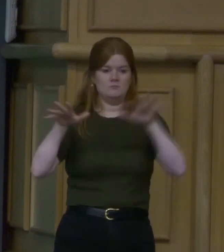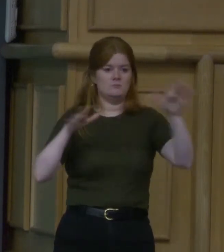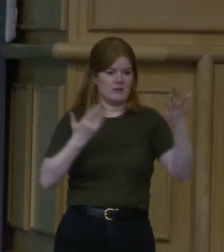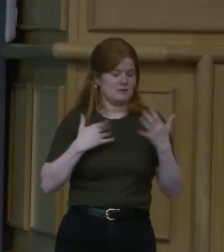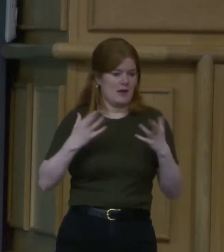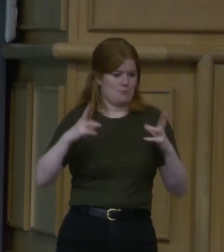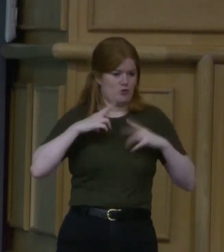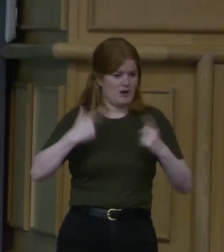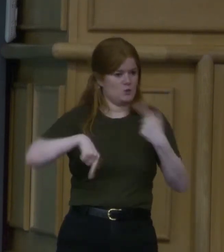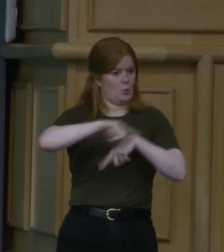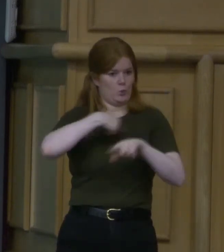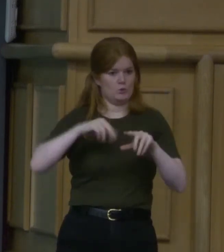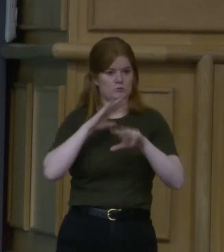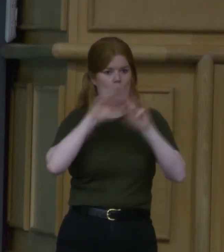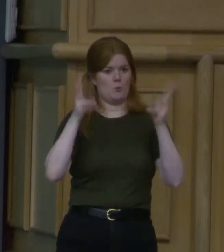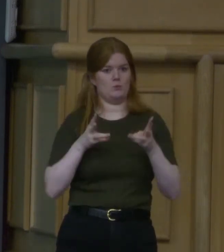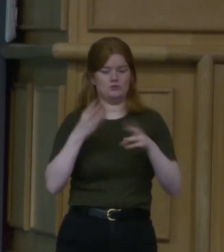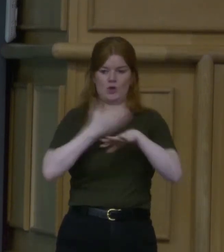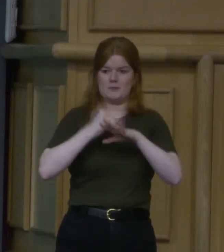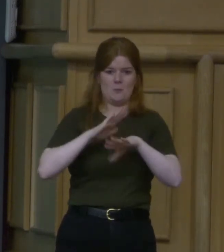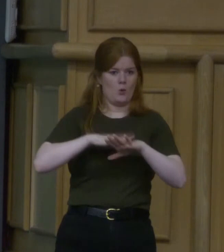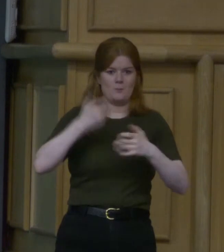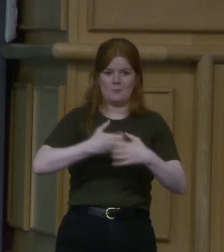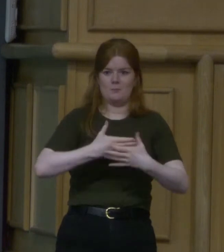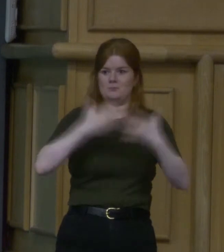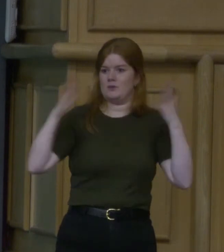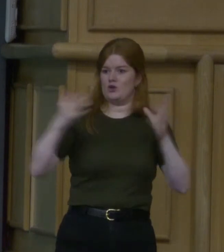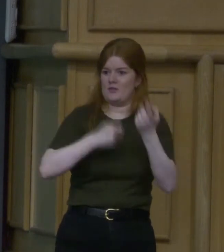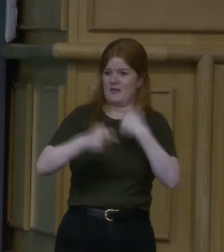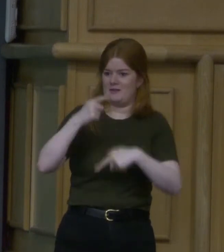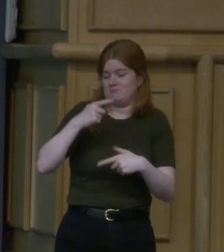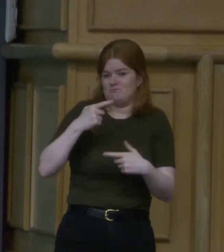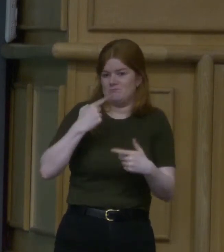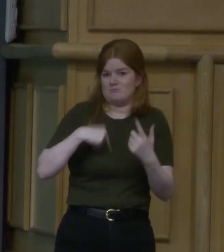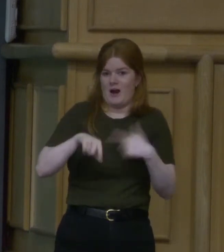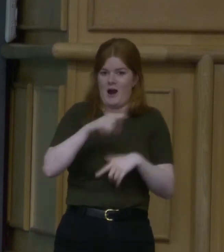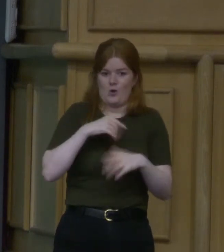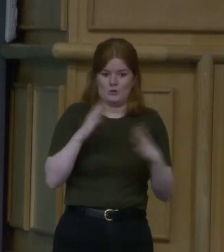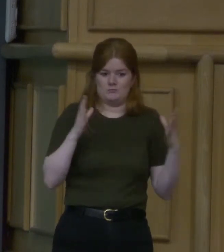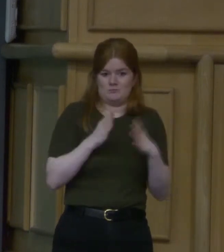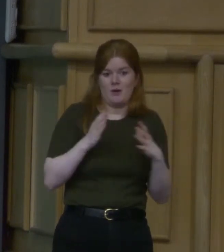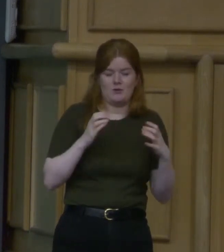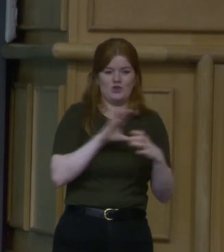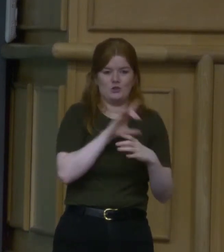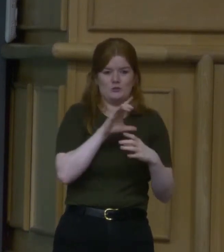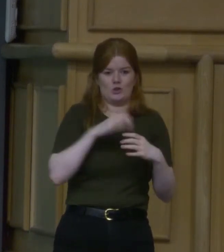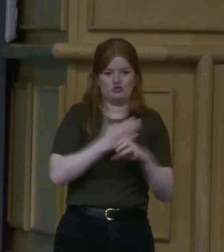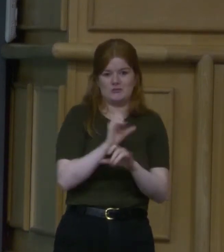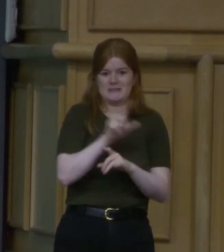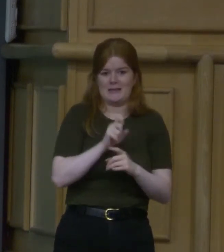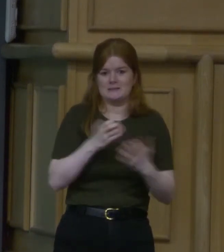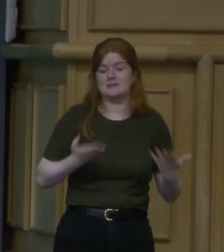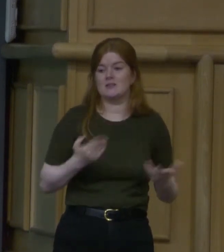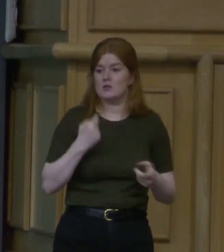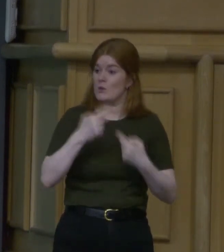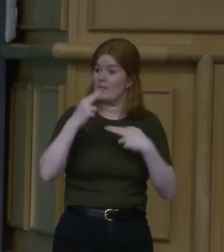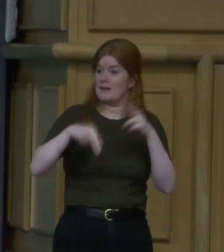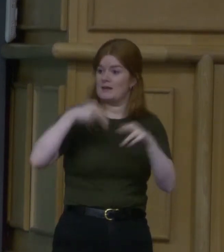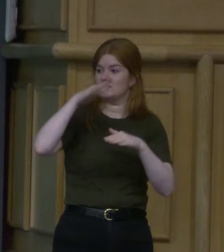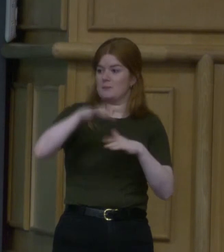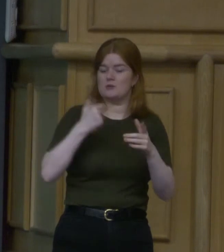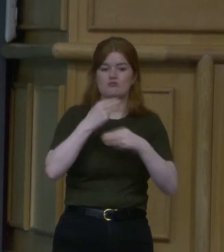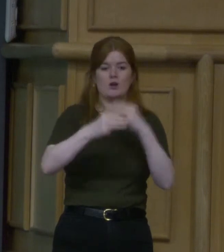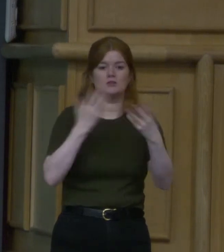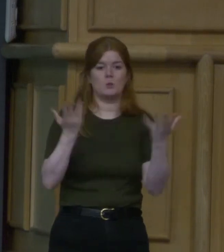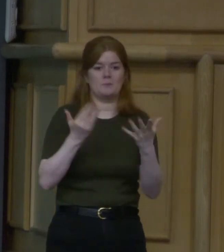that our global role is so much larger than indeed our size. The next step in this